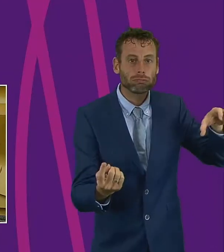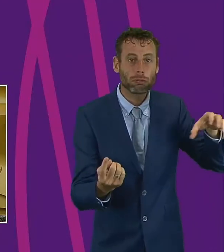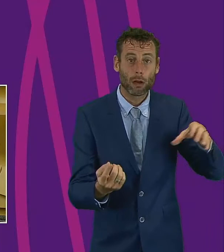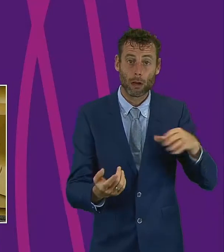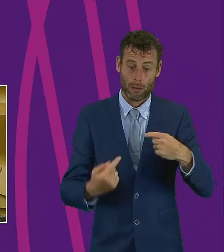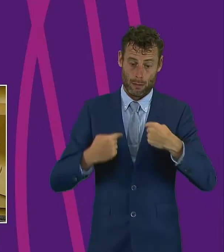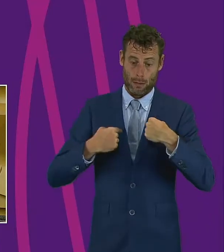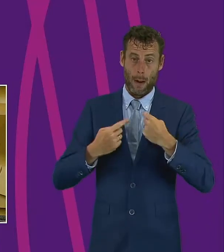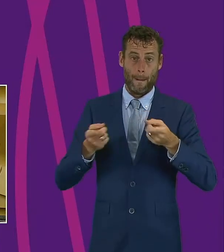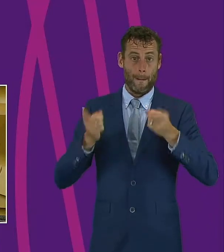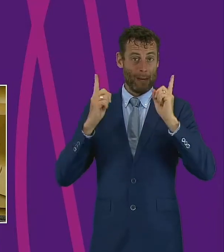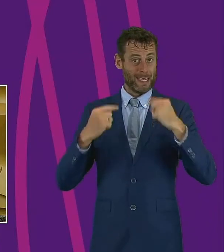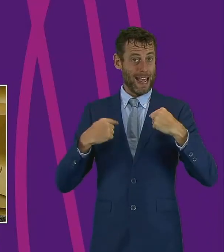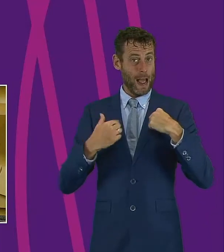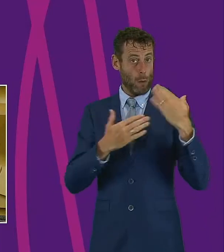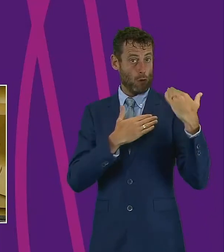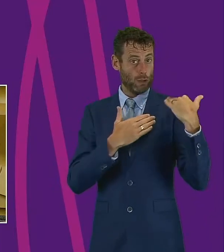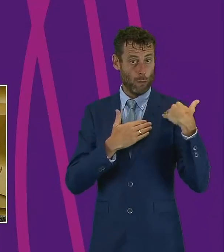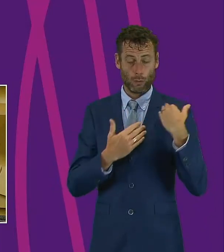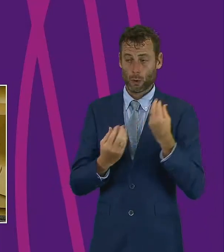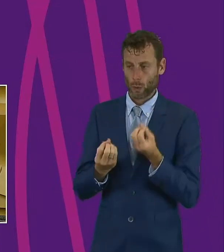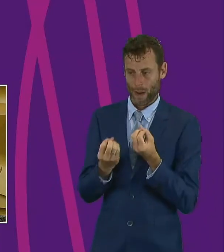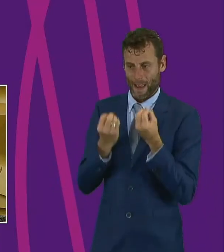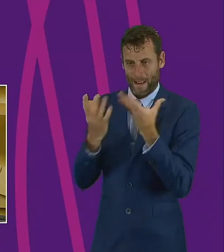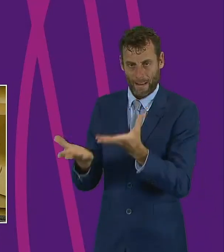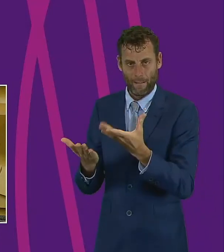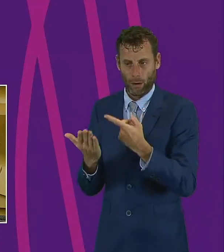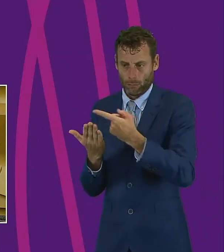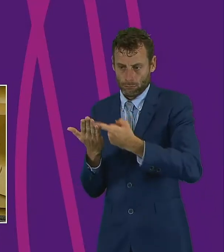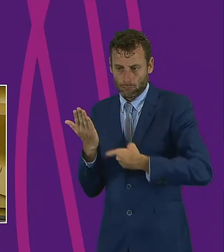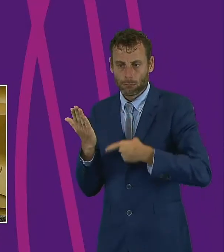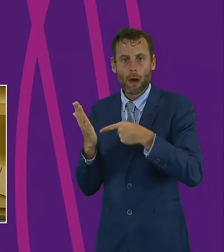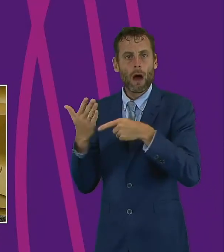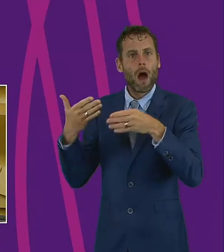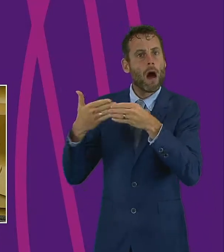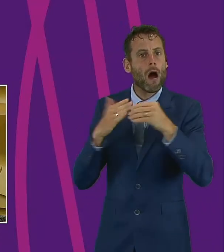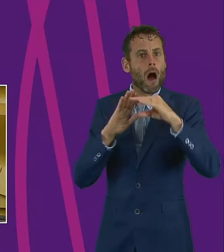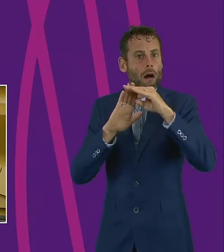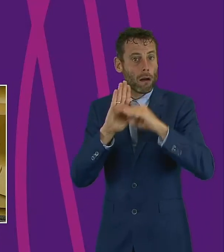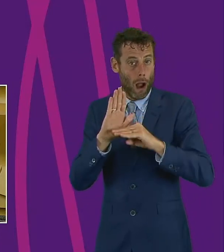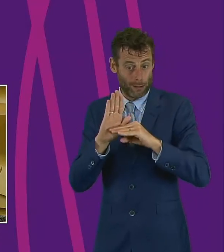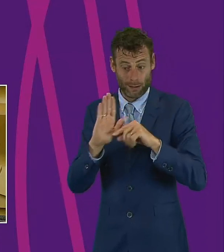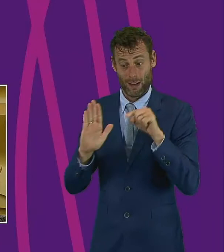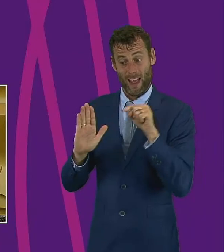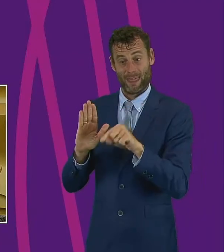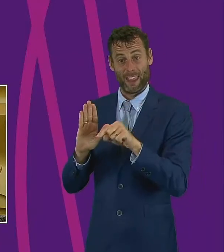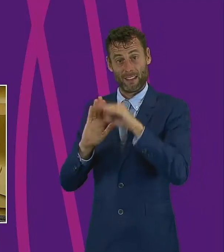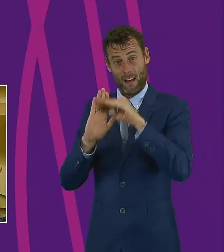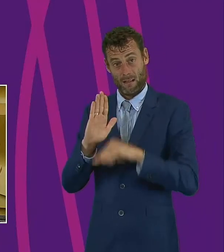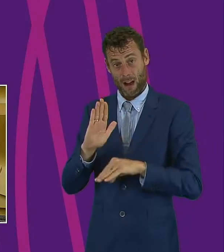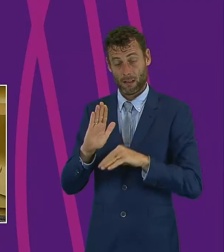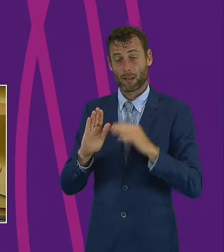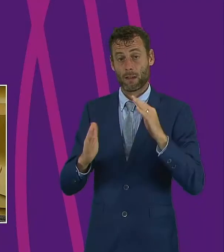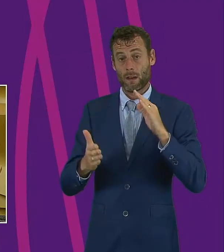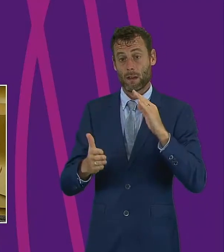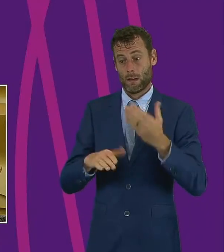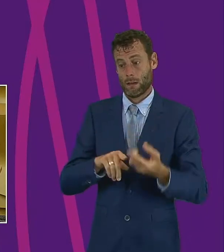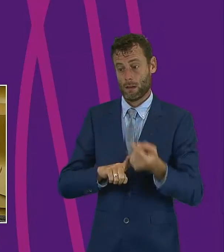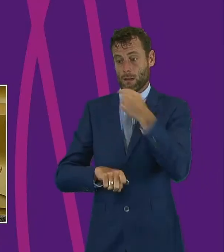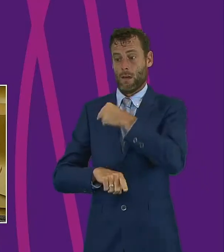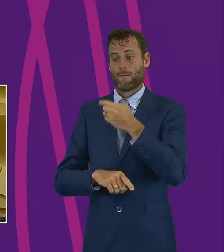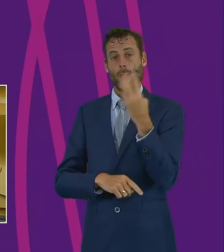ministers is to put in place guidance. There has been guidance in place from the 13th of March. The 13th of March